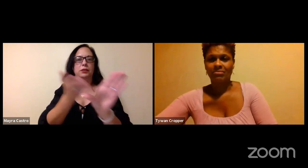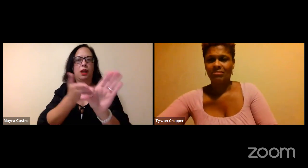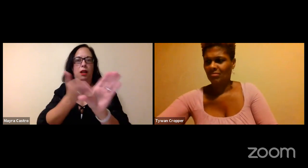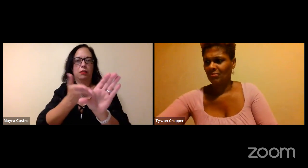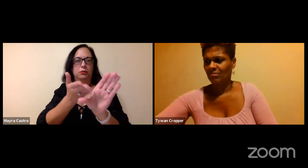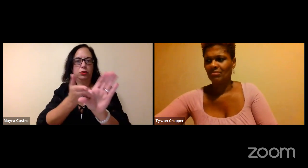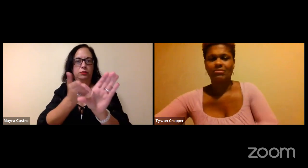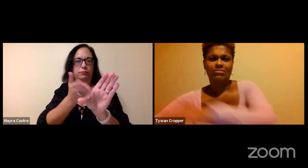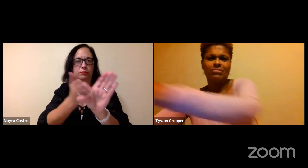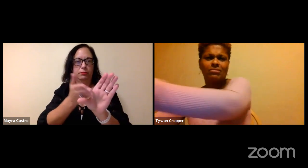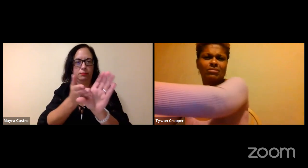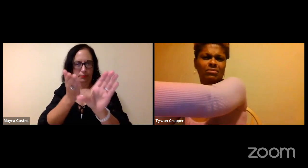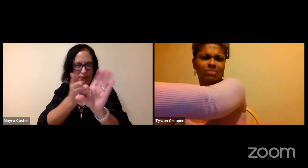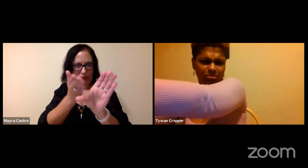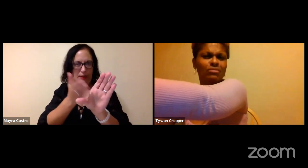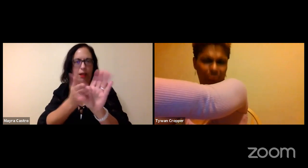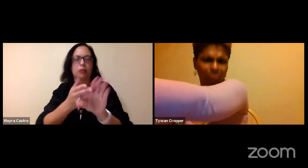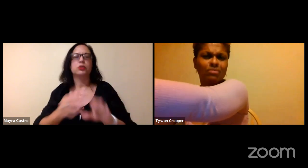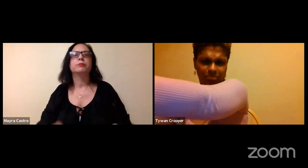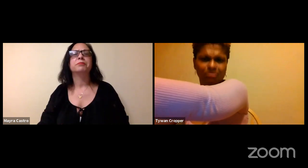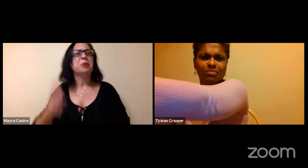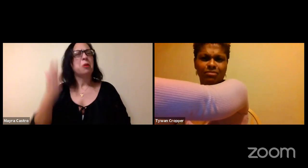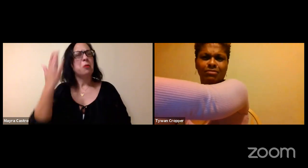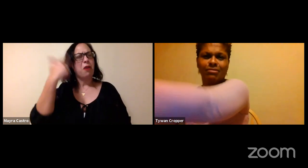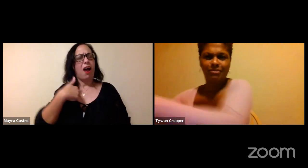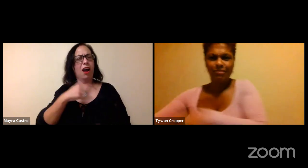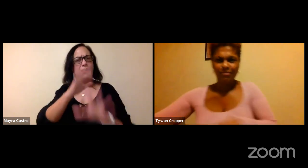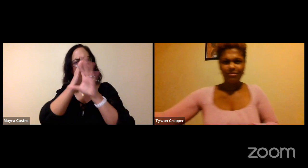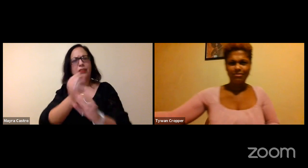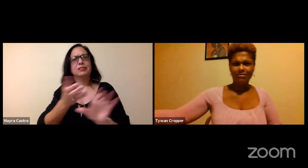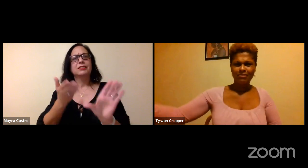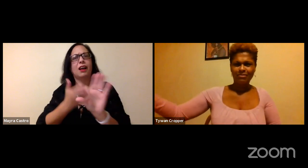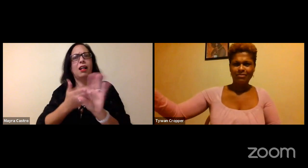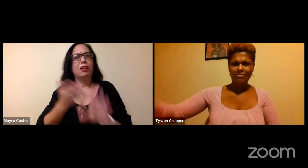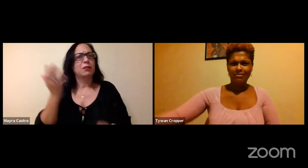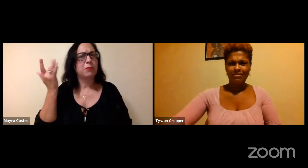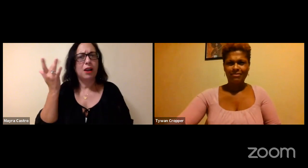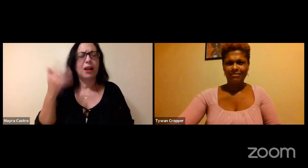Well, I graduated in Gallaudet in 97. I majored in psychology.